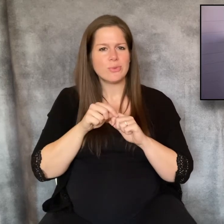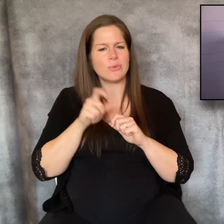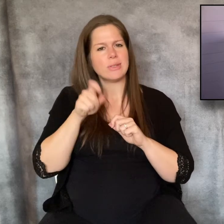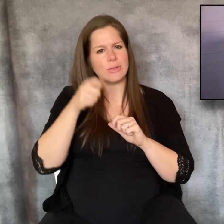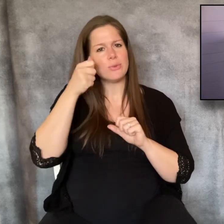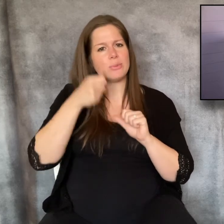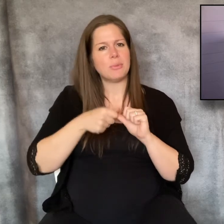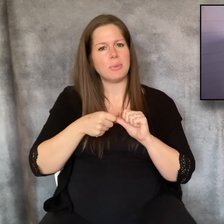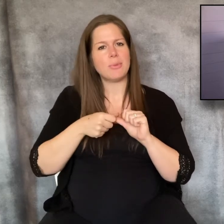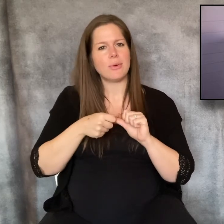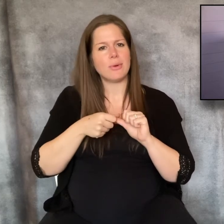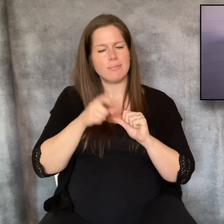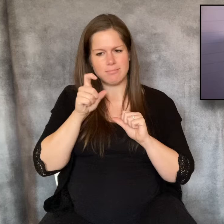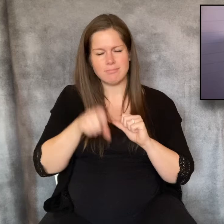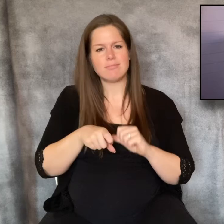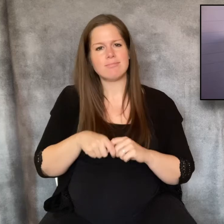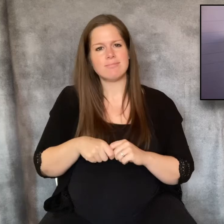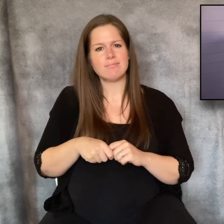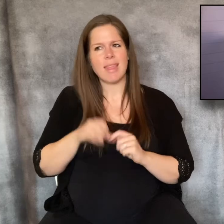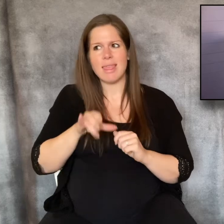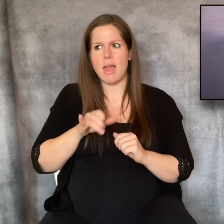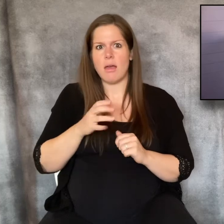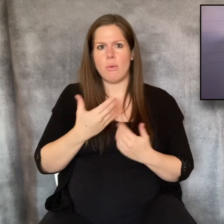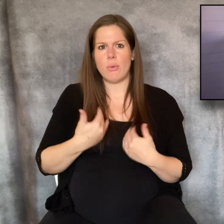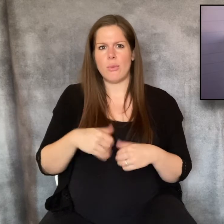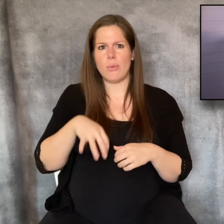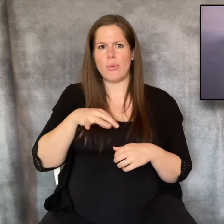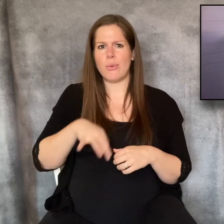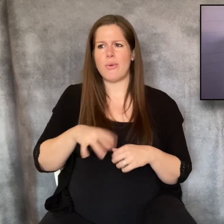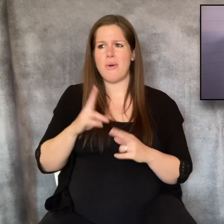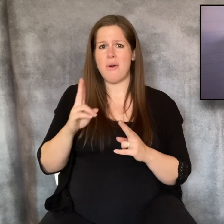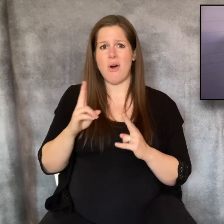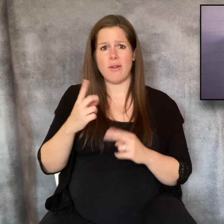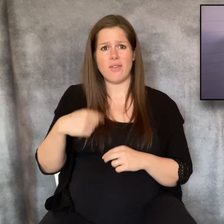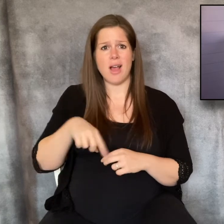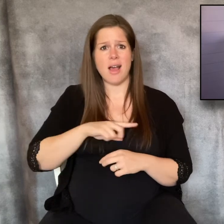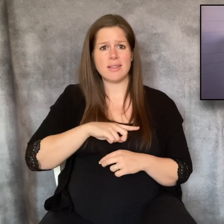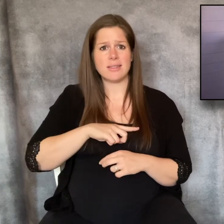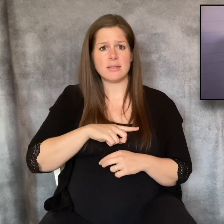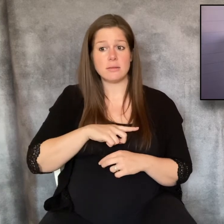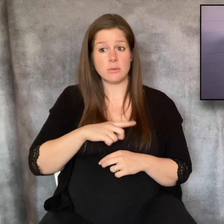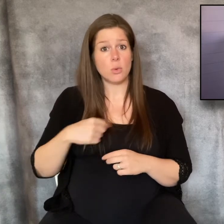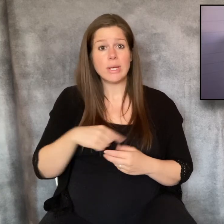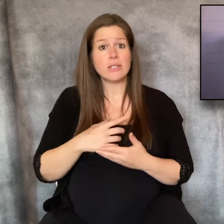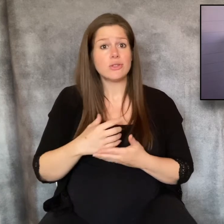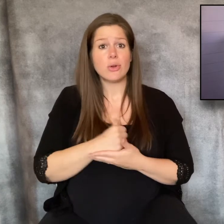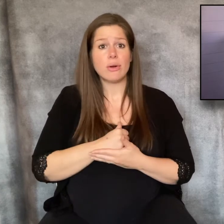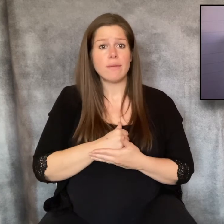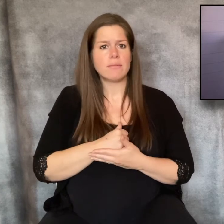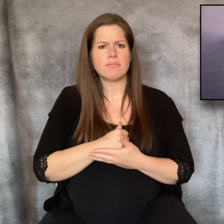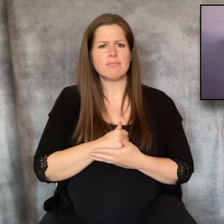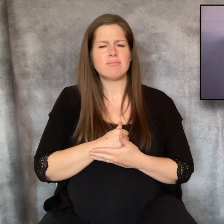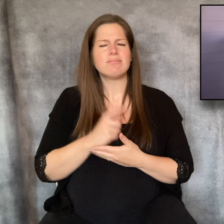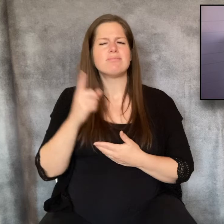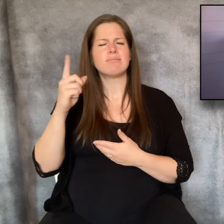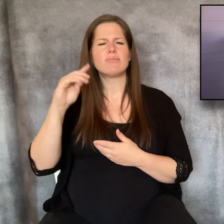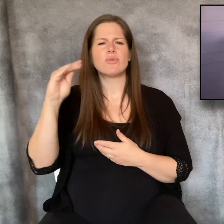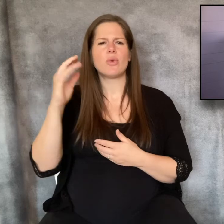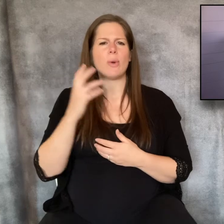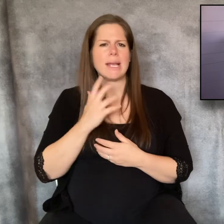to remember that that's an honor, that we don't deserve it. It's only because of